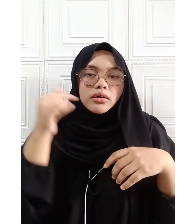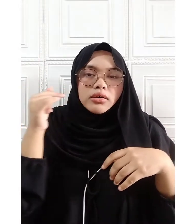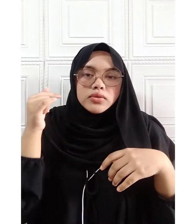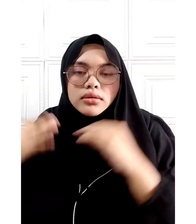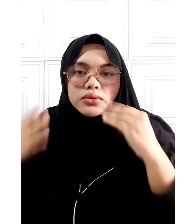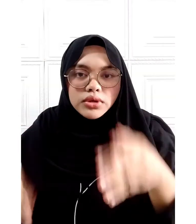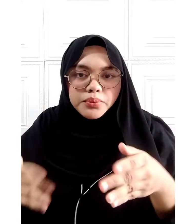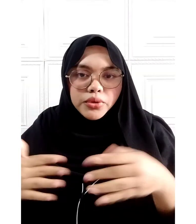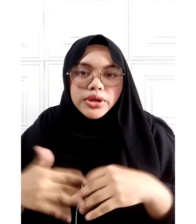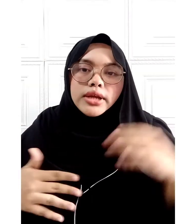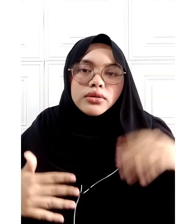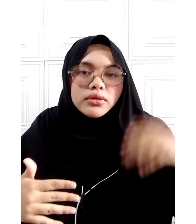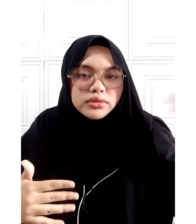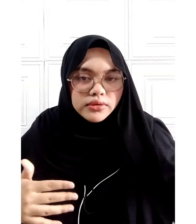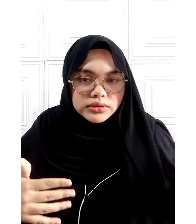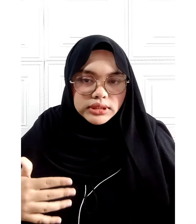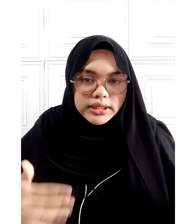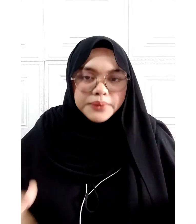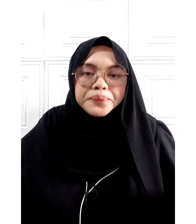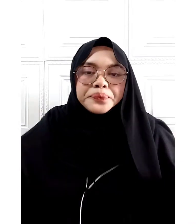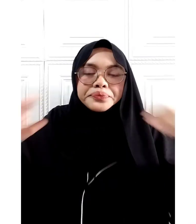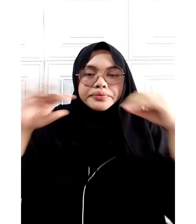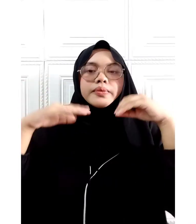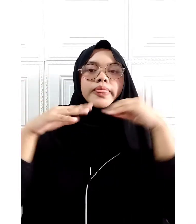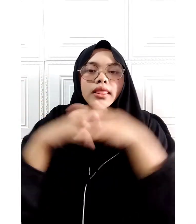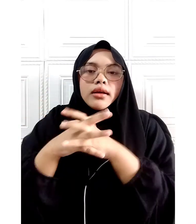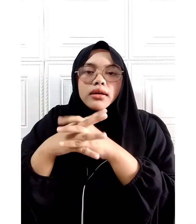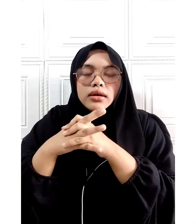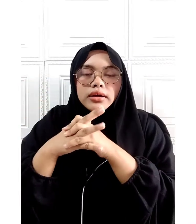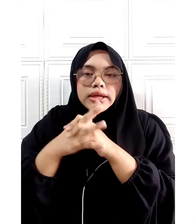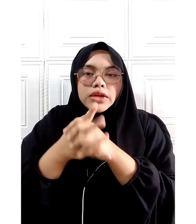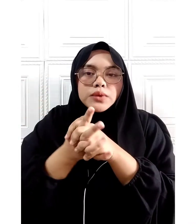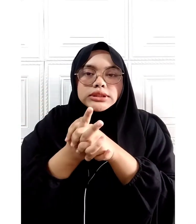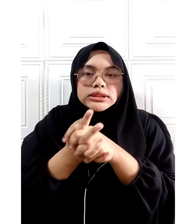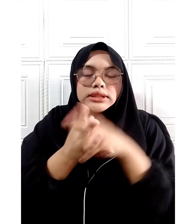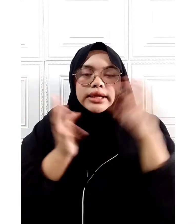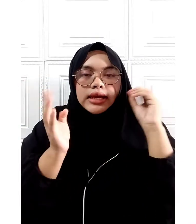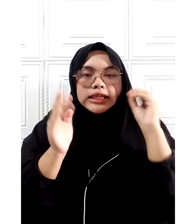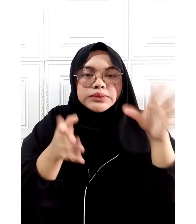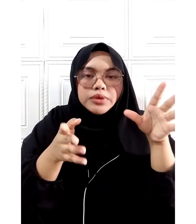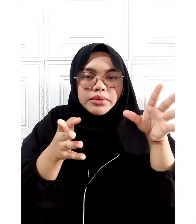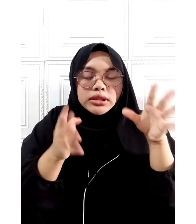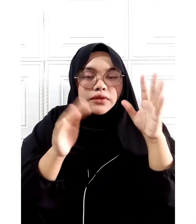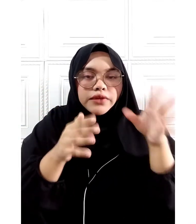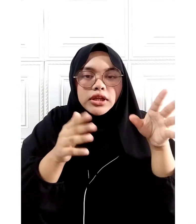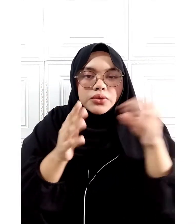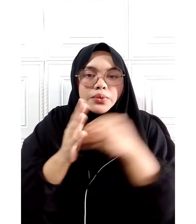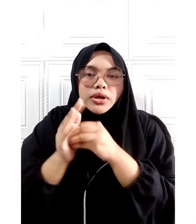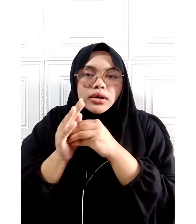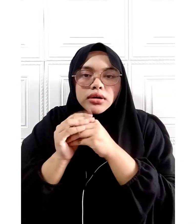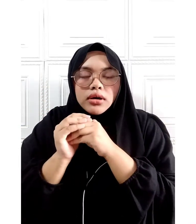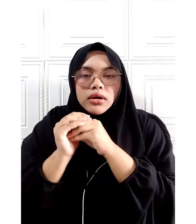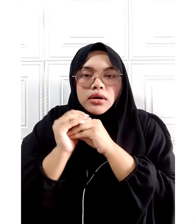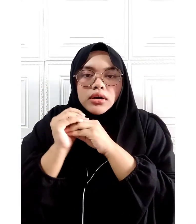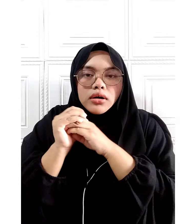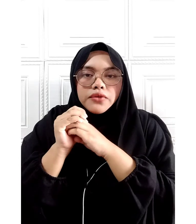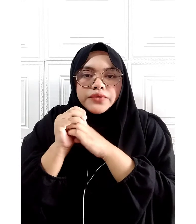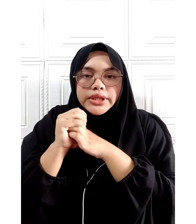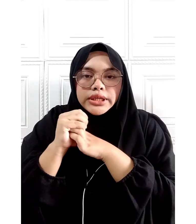or to the point and continuously. Then we just take the experimental value of